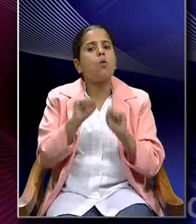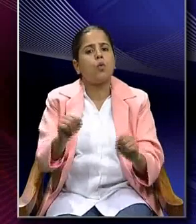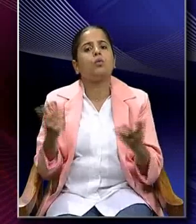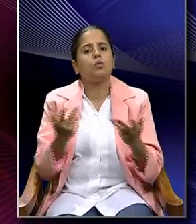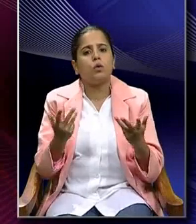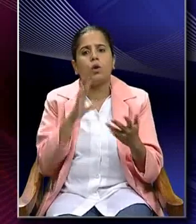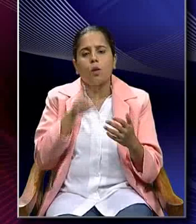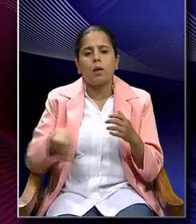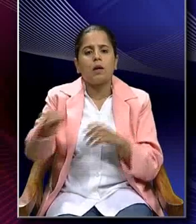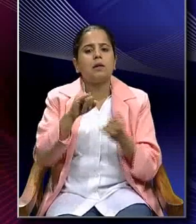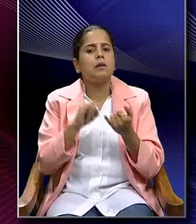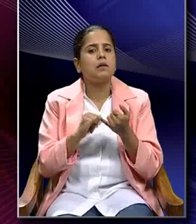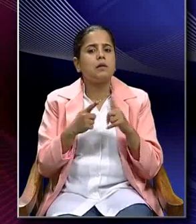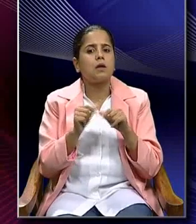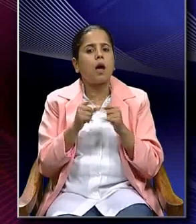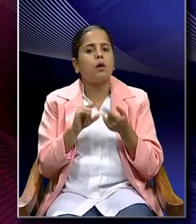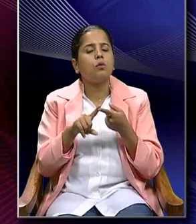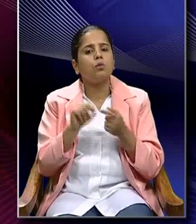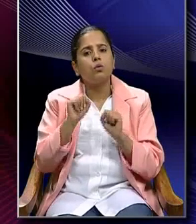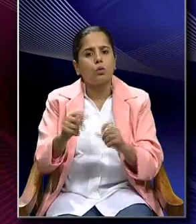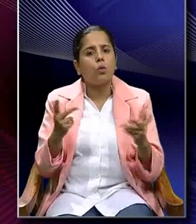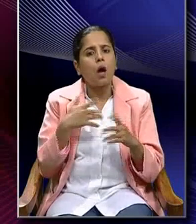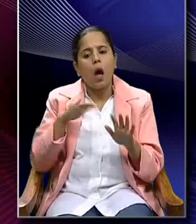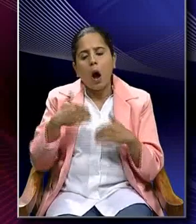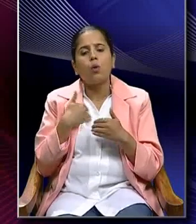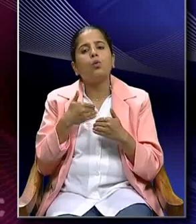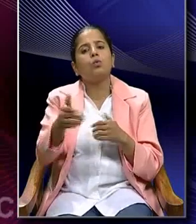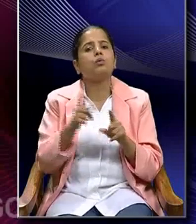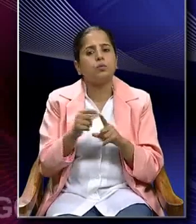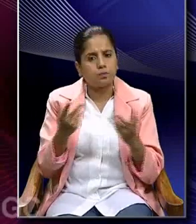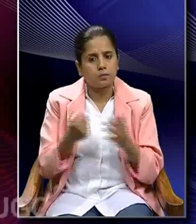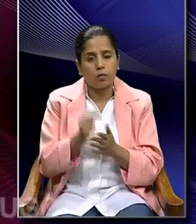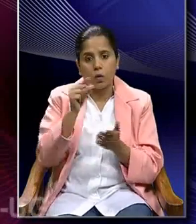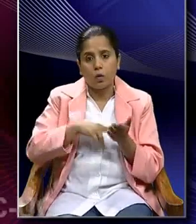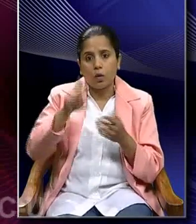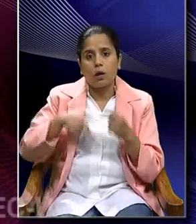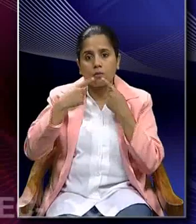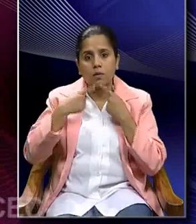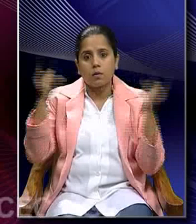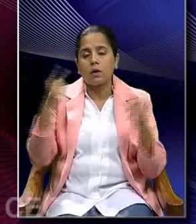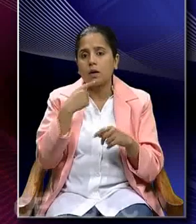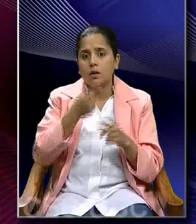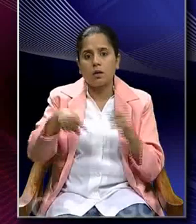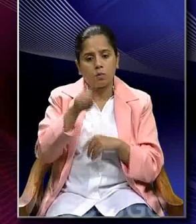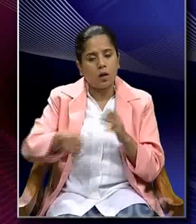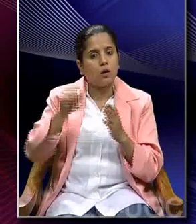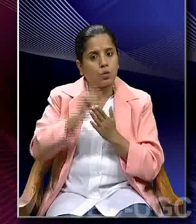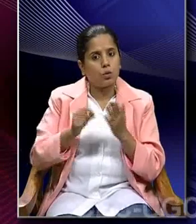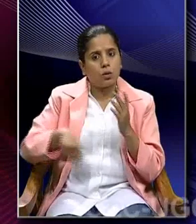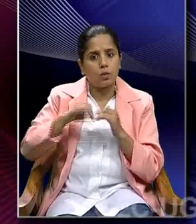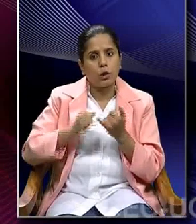these statutes saying, and how are we going to bring it about. The UN Declaration says we have the right to